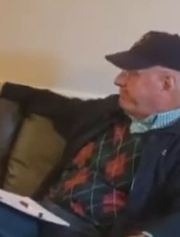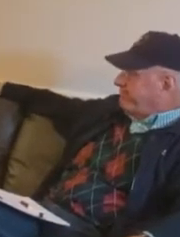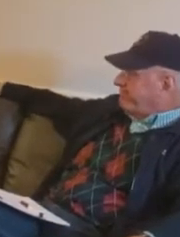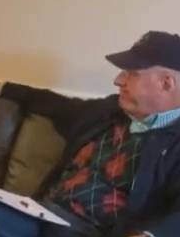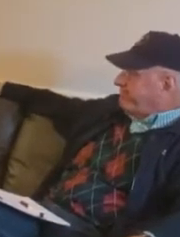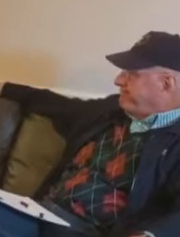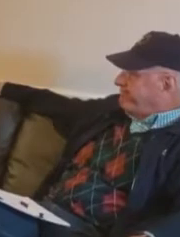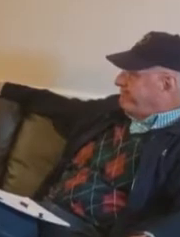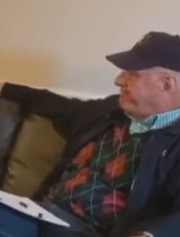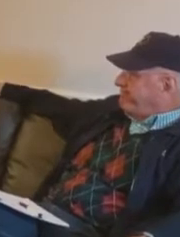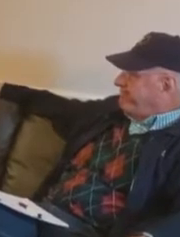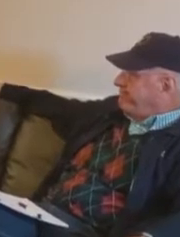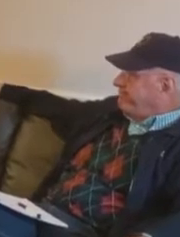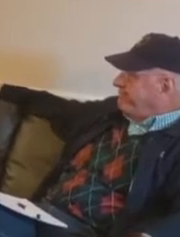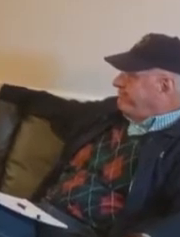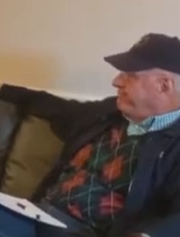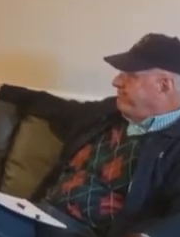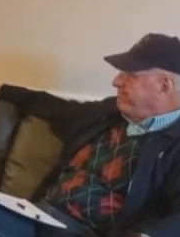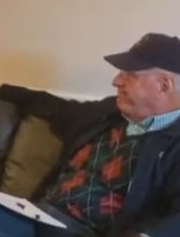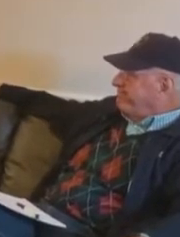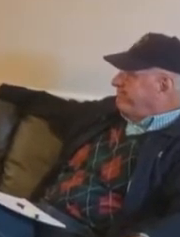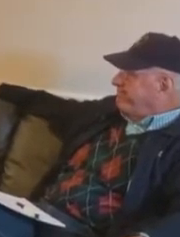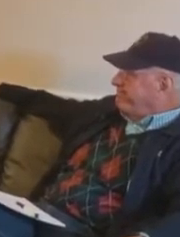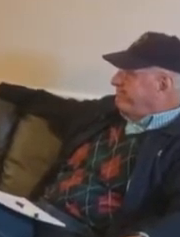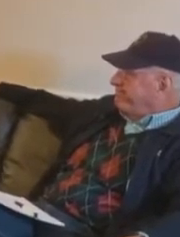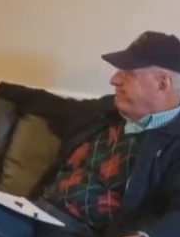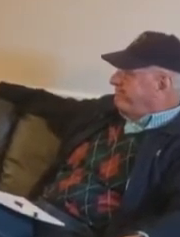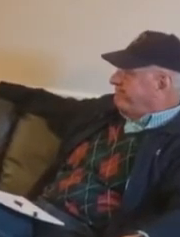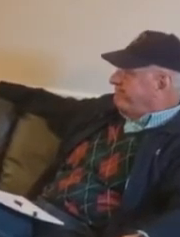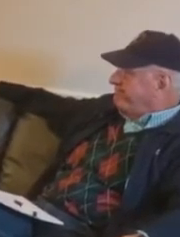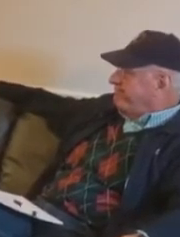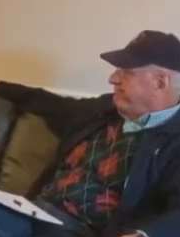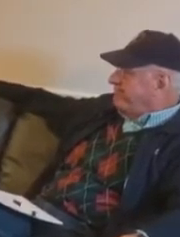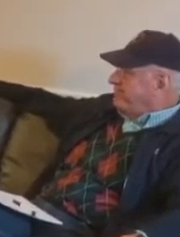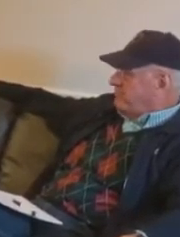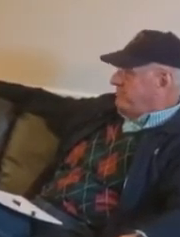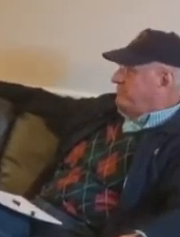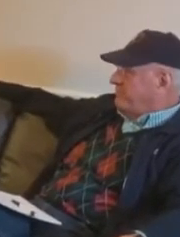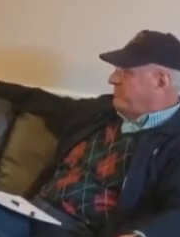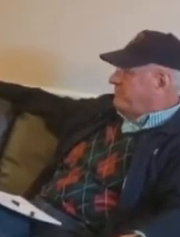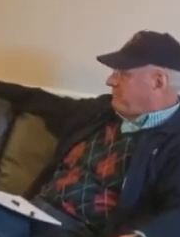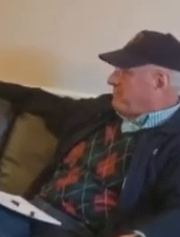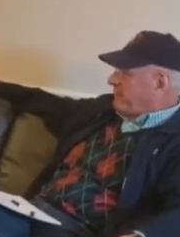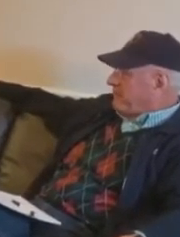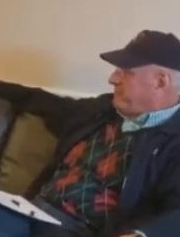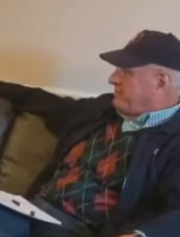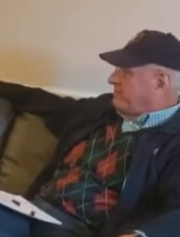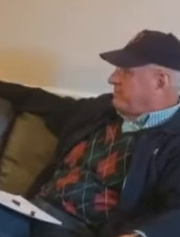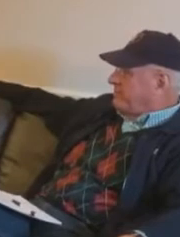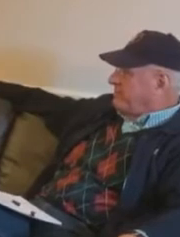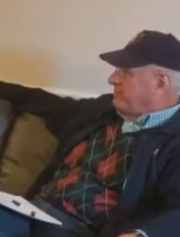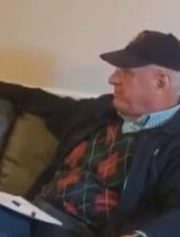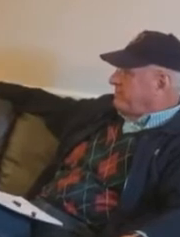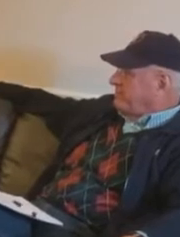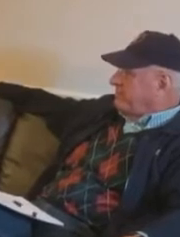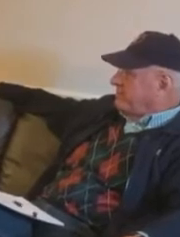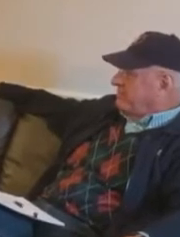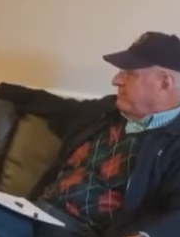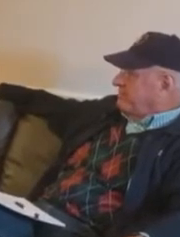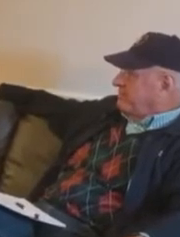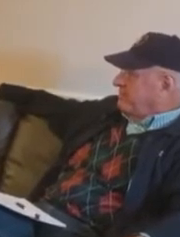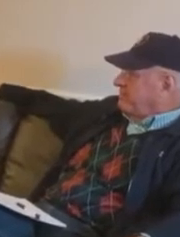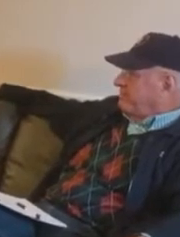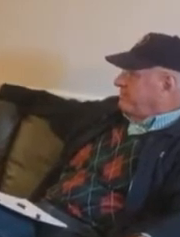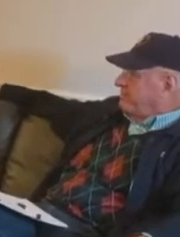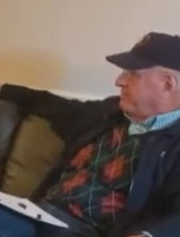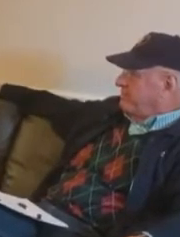back. Tom, thank you so much. Thank you not only for your service now, but for the service that